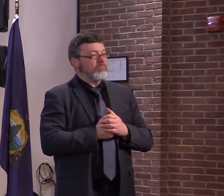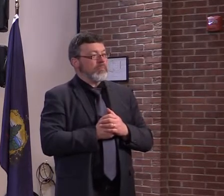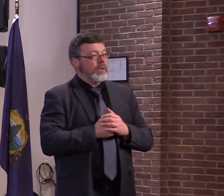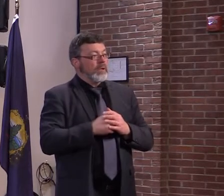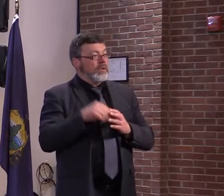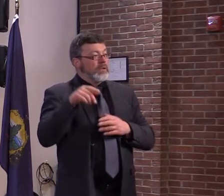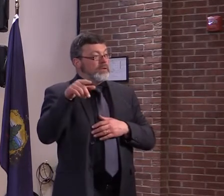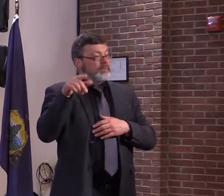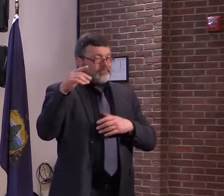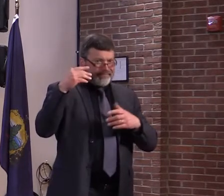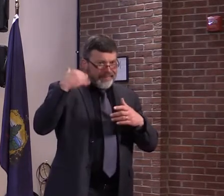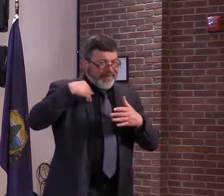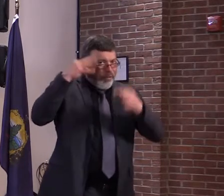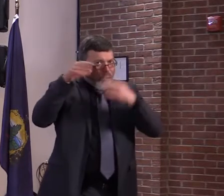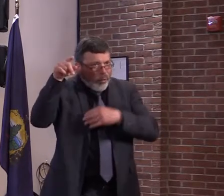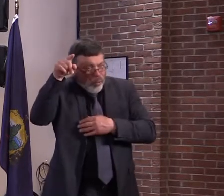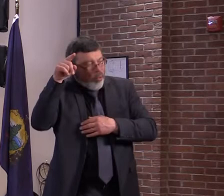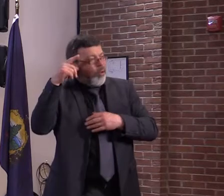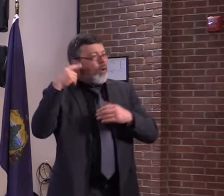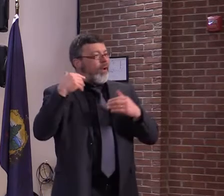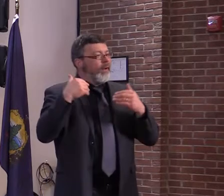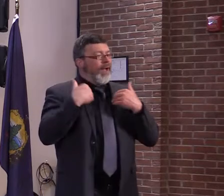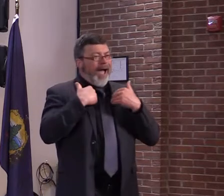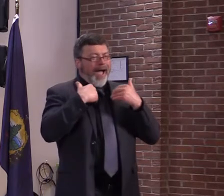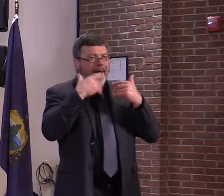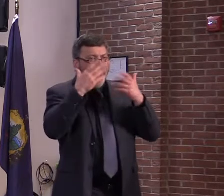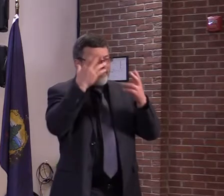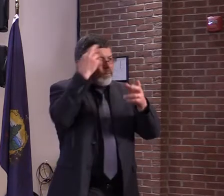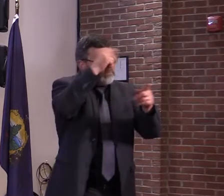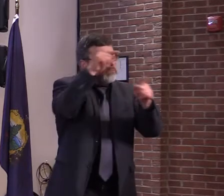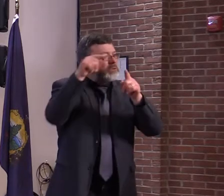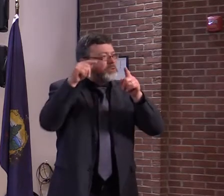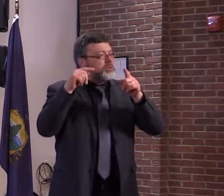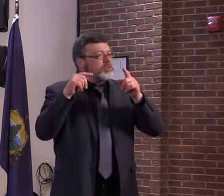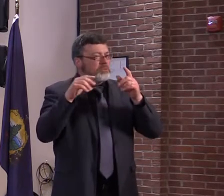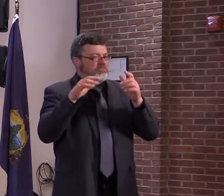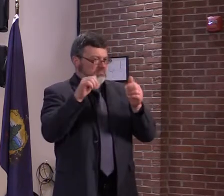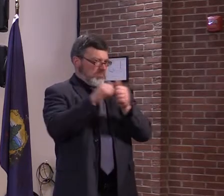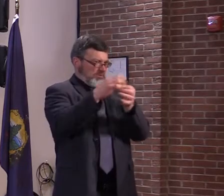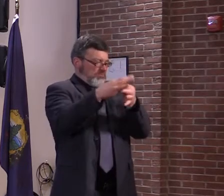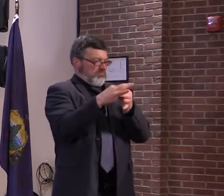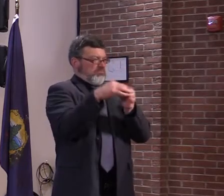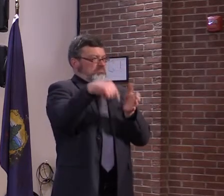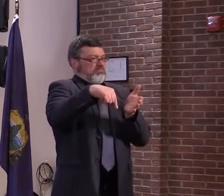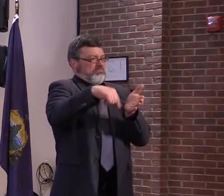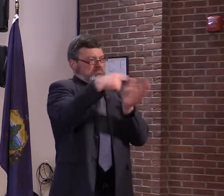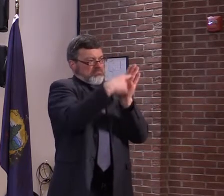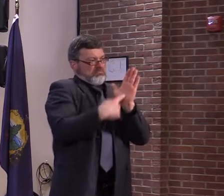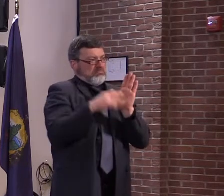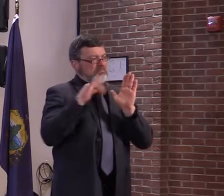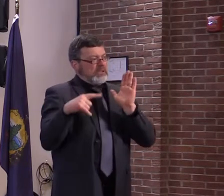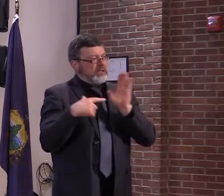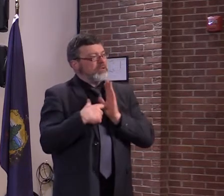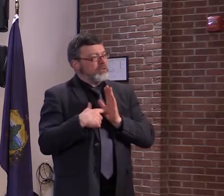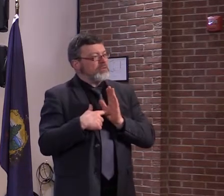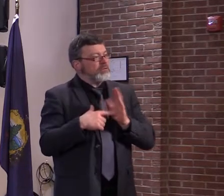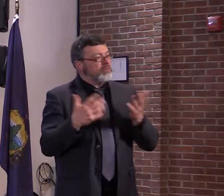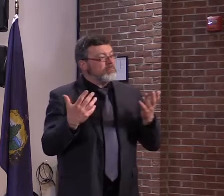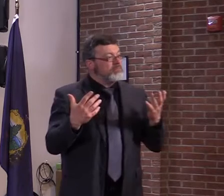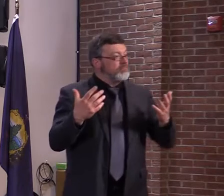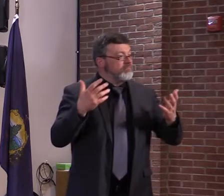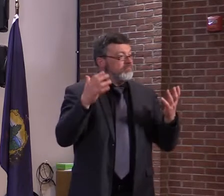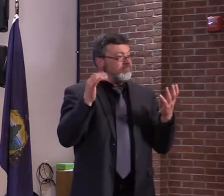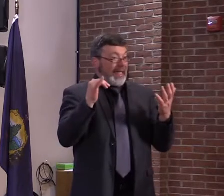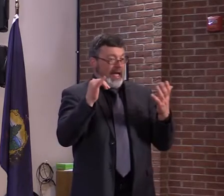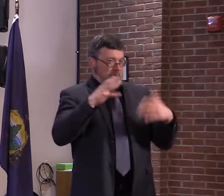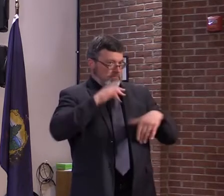it's basically codifying the results of that. So I think it's fine. It'll be used as precedent in the future, regardless of